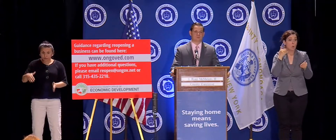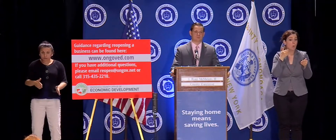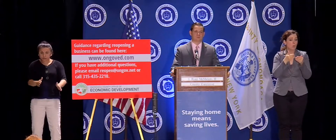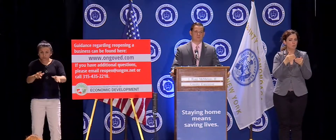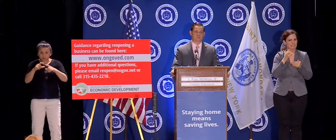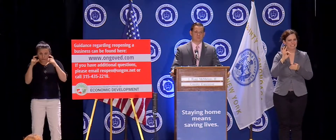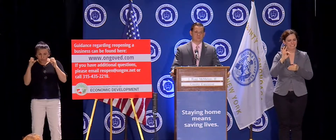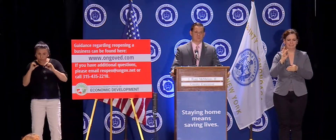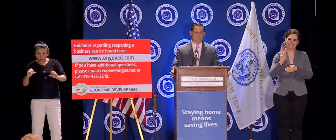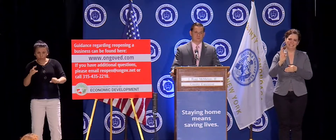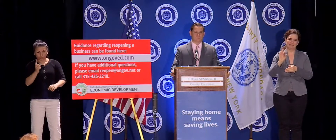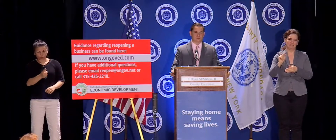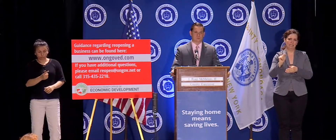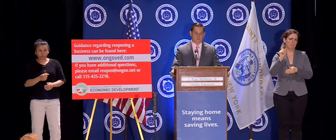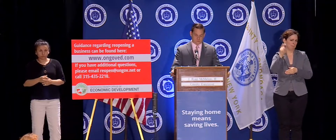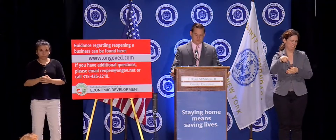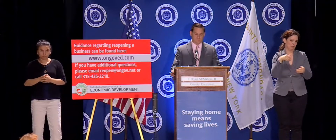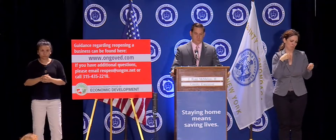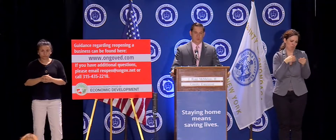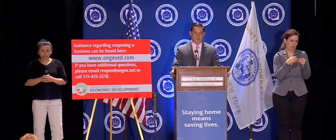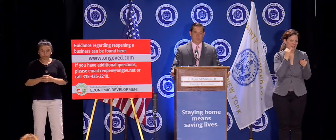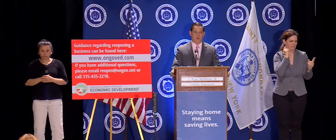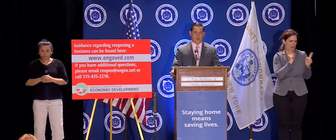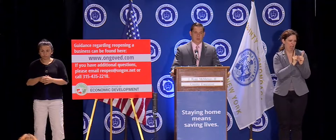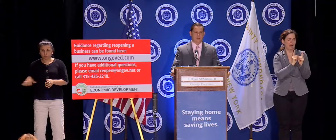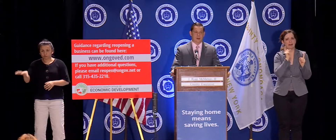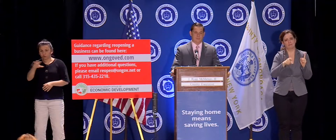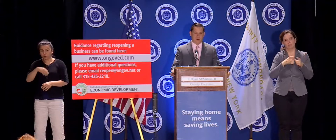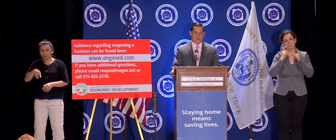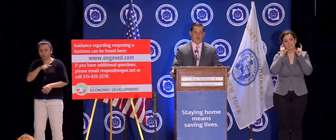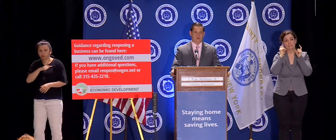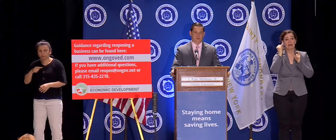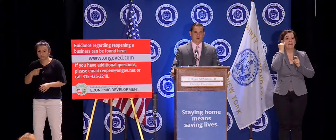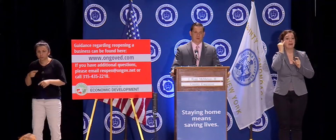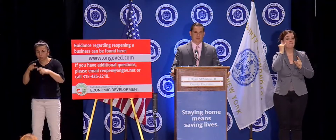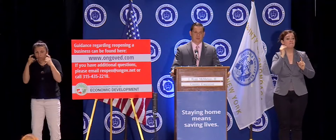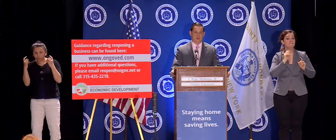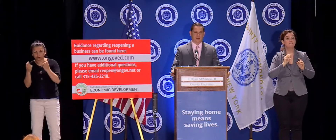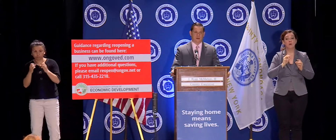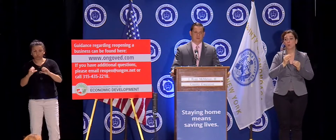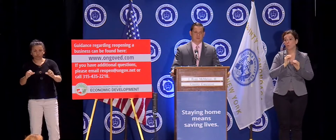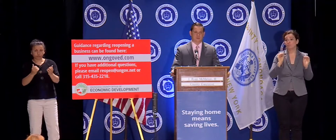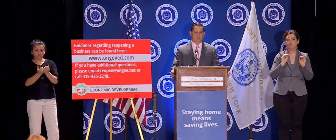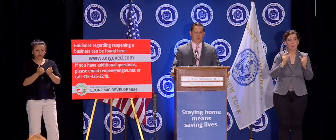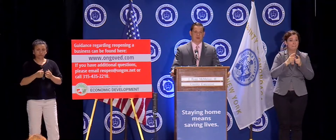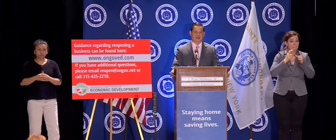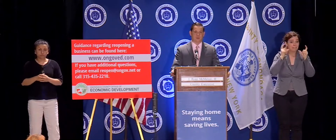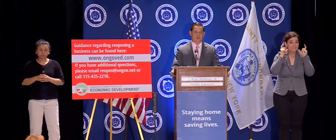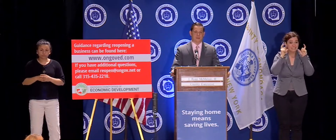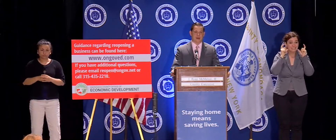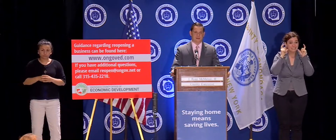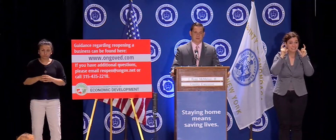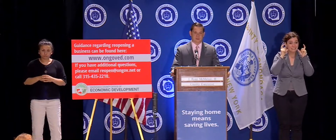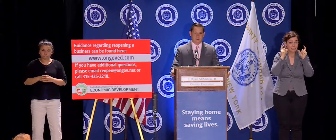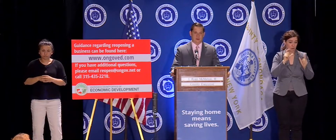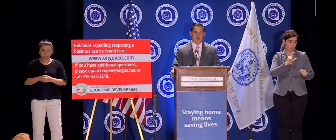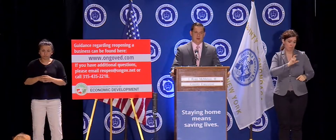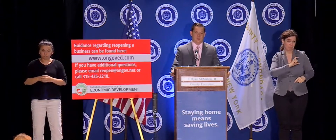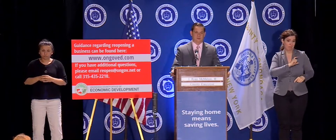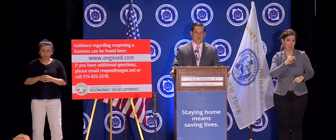people aren't wearing masks, will park rangers kind of be handling those situations? Yeah, park rangers will certainly provide them with a